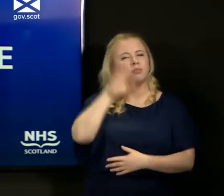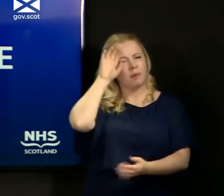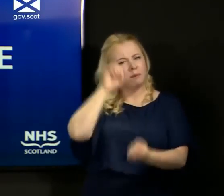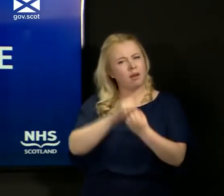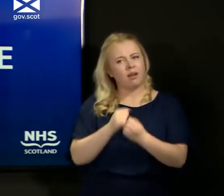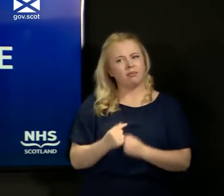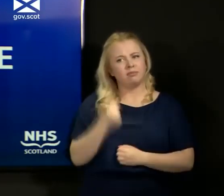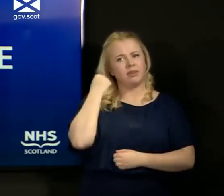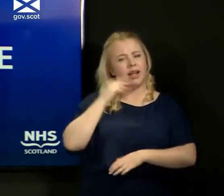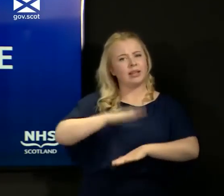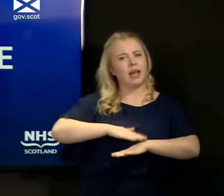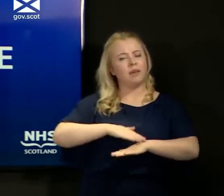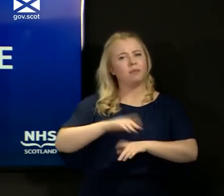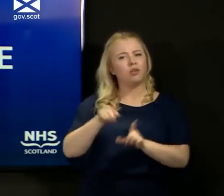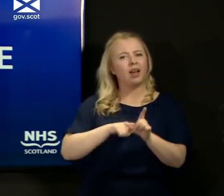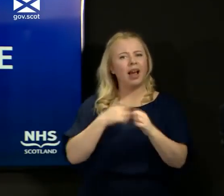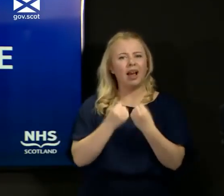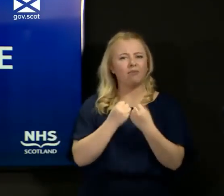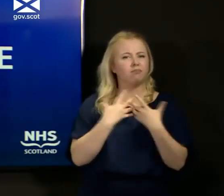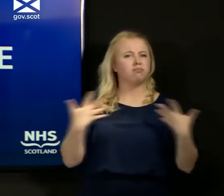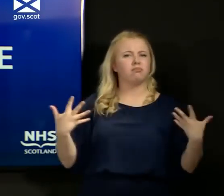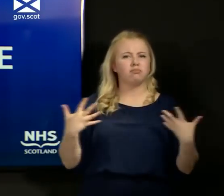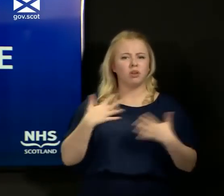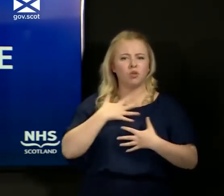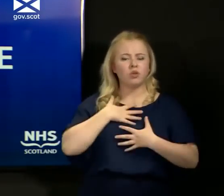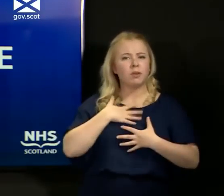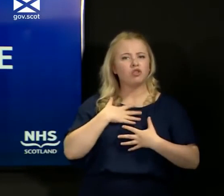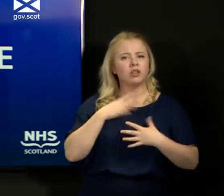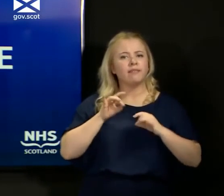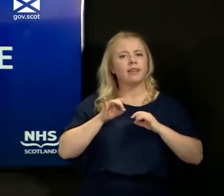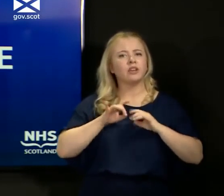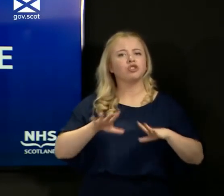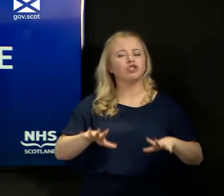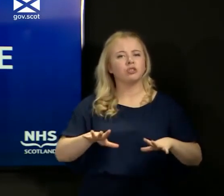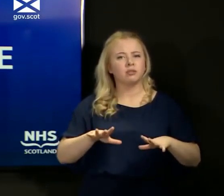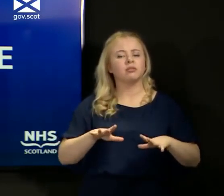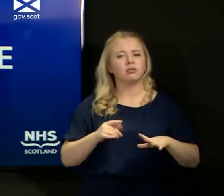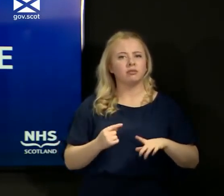year, we had all sorts of respiratory infection, which was